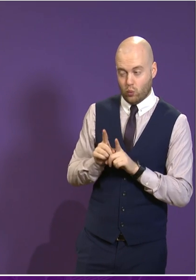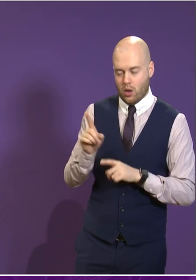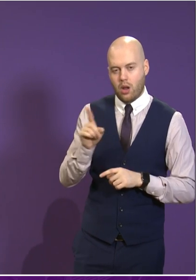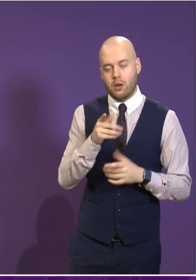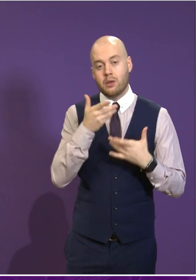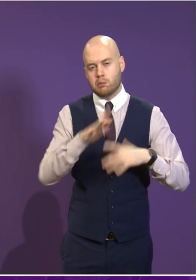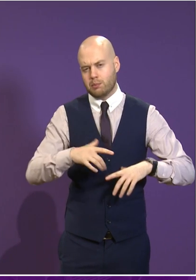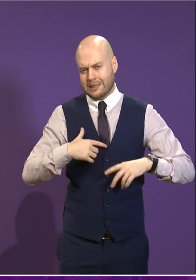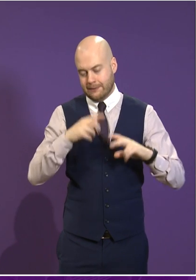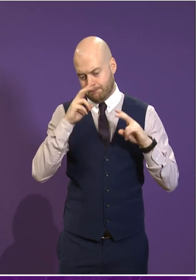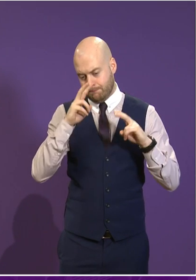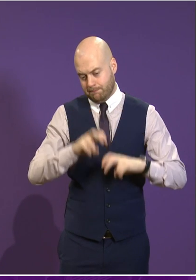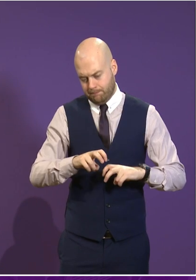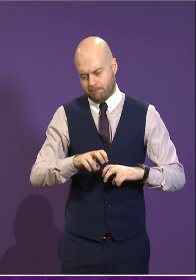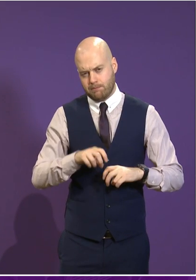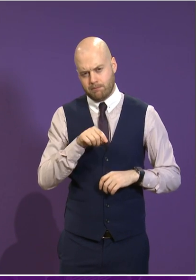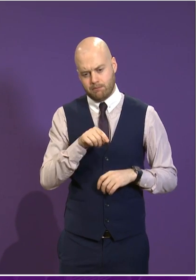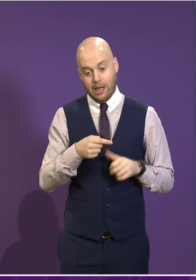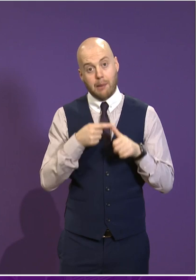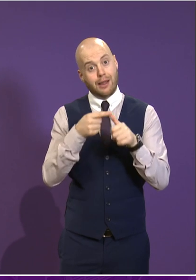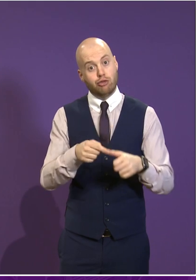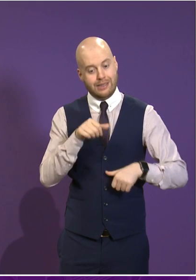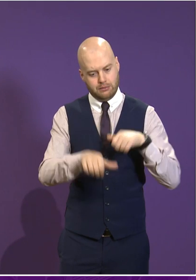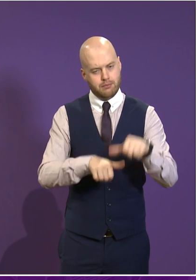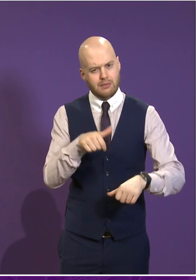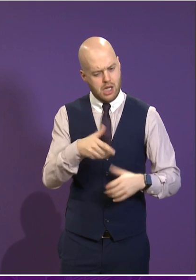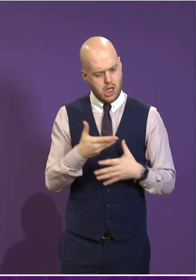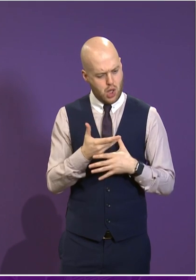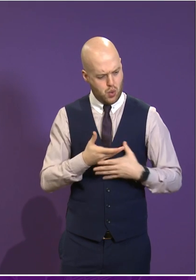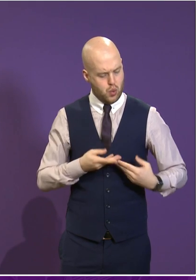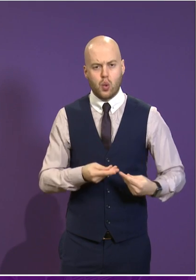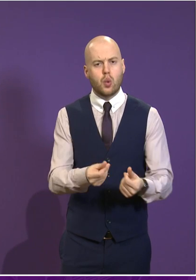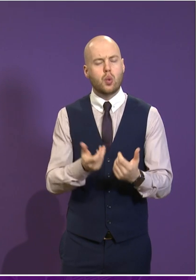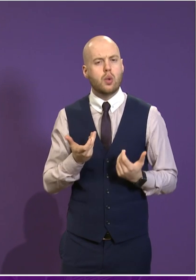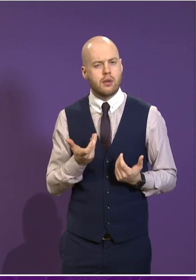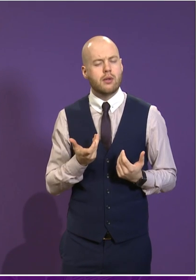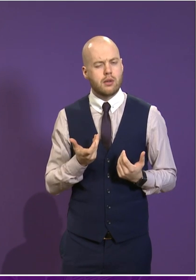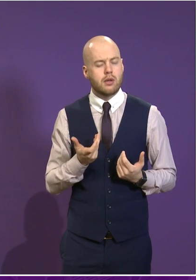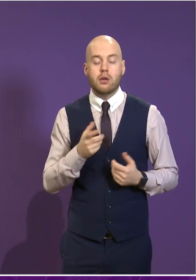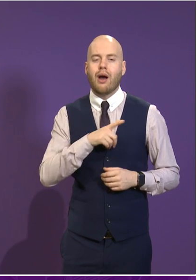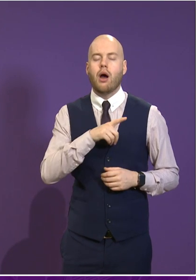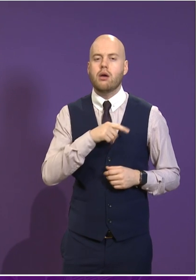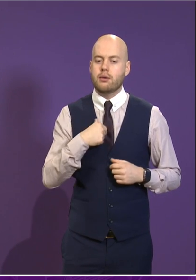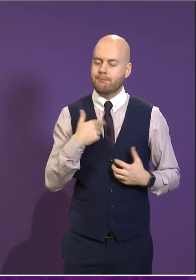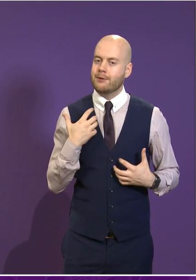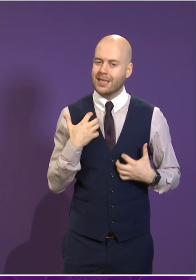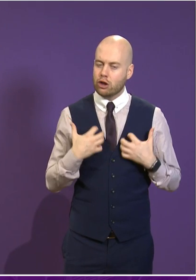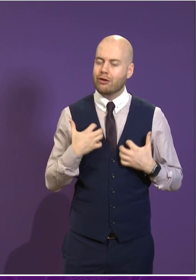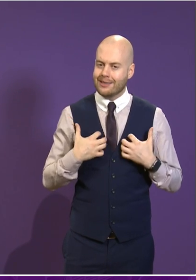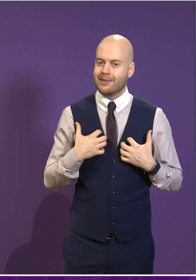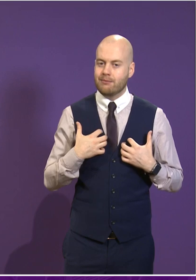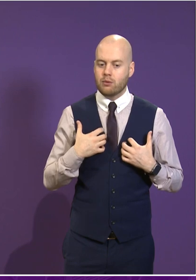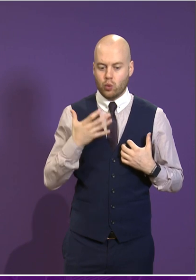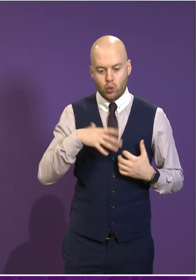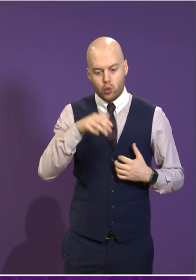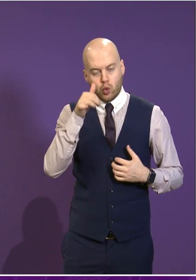quite closely at how admissions was working, particularly because we were interested in